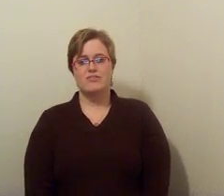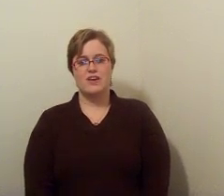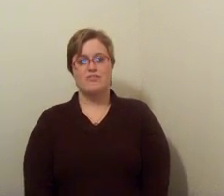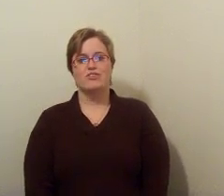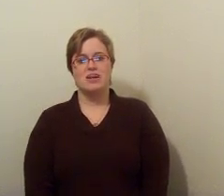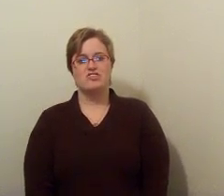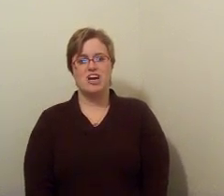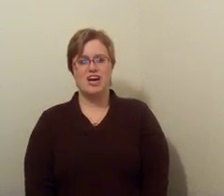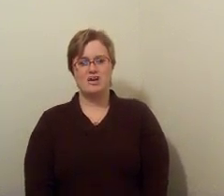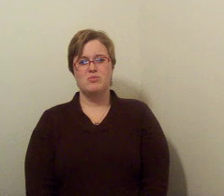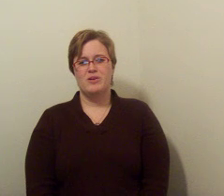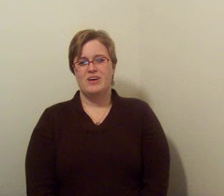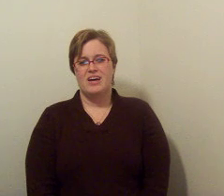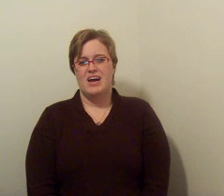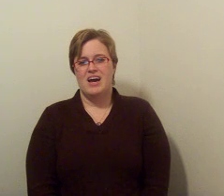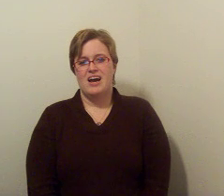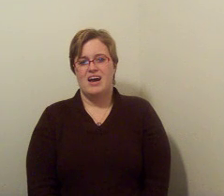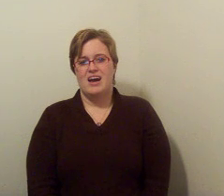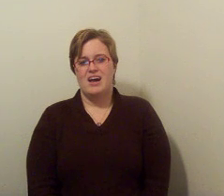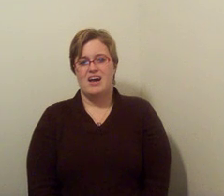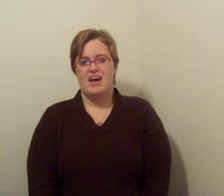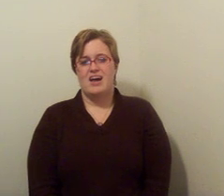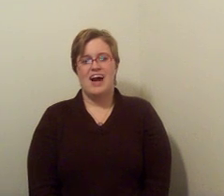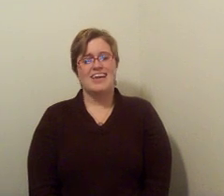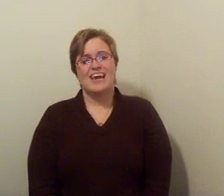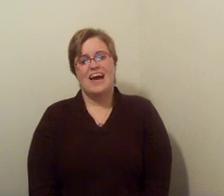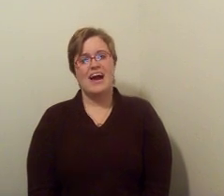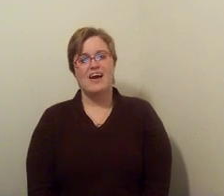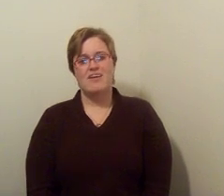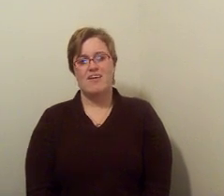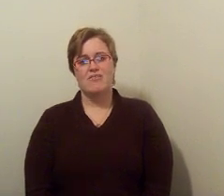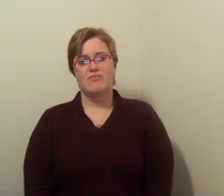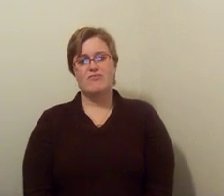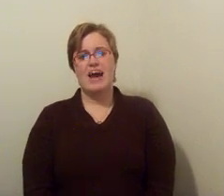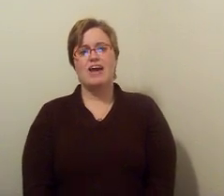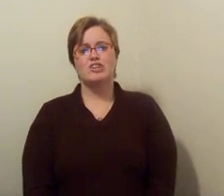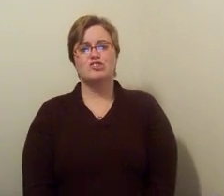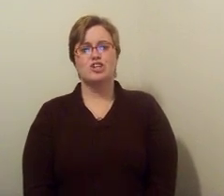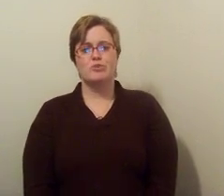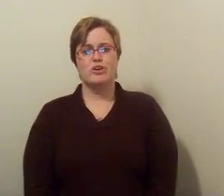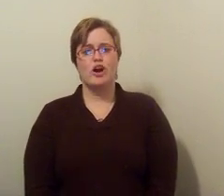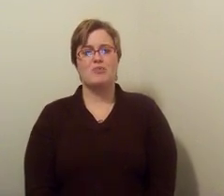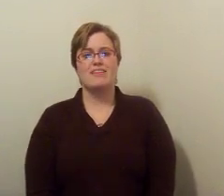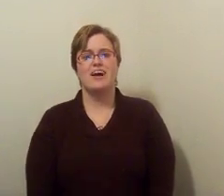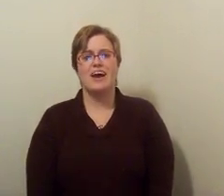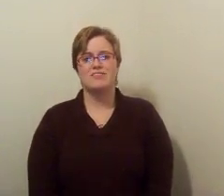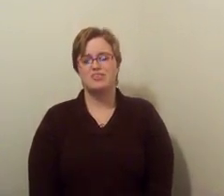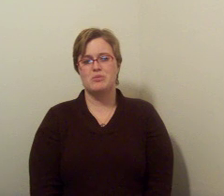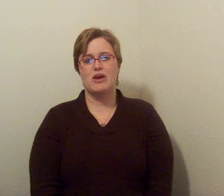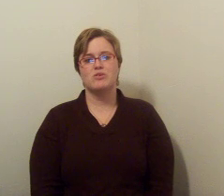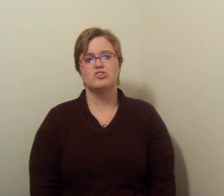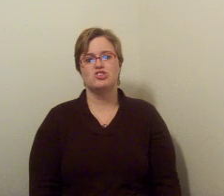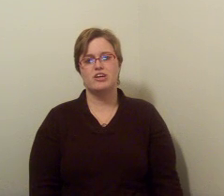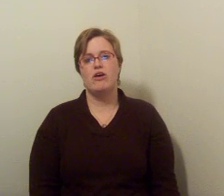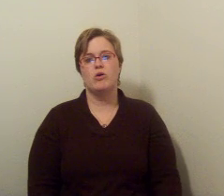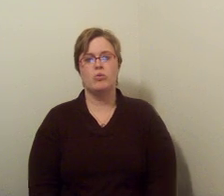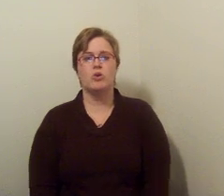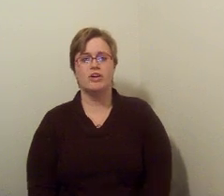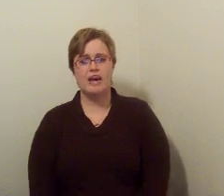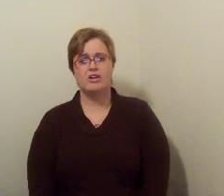thing for my job. I can't have, I've had an interpreter all my life, so I'm not really sure how it would work having a